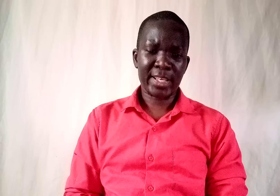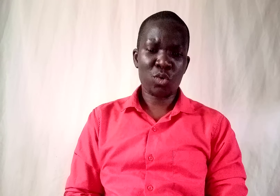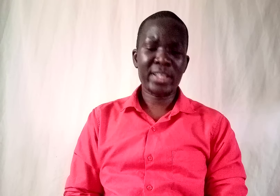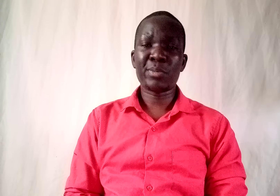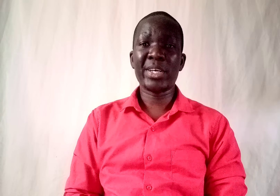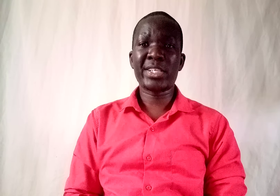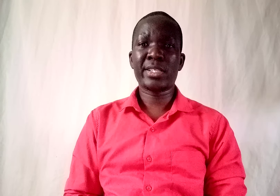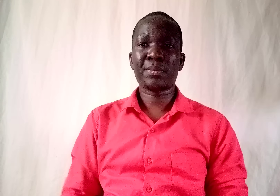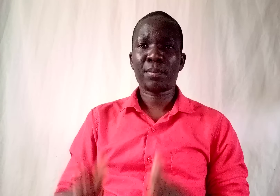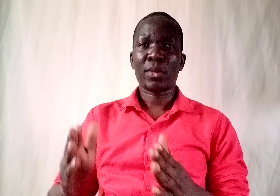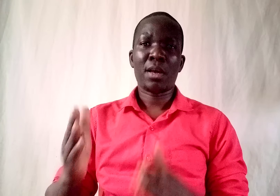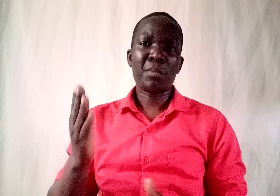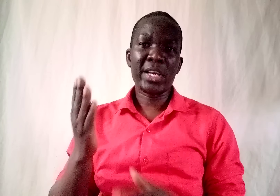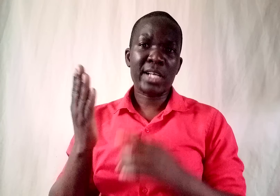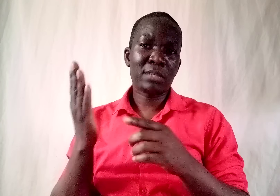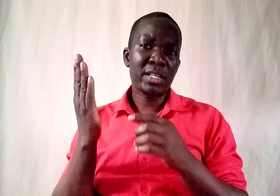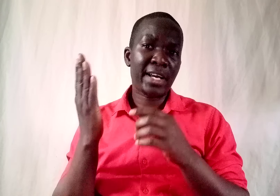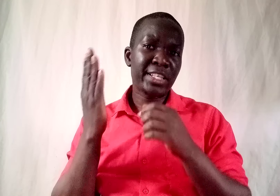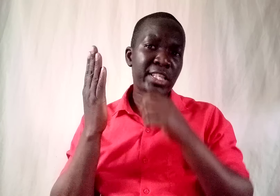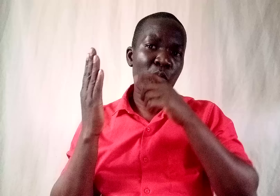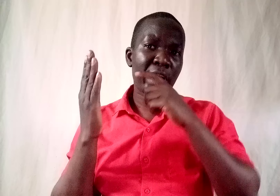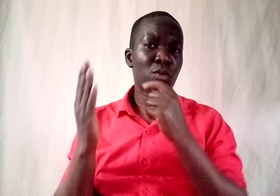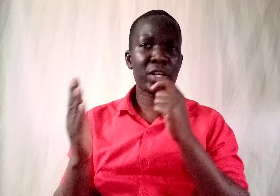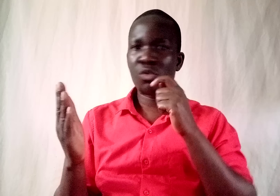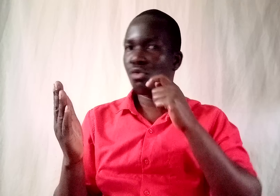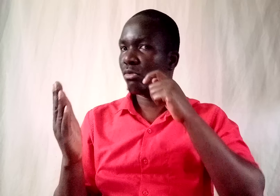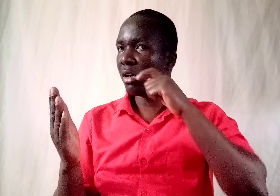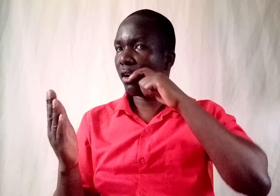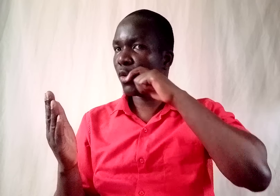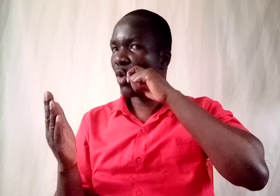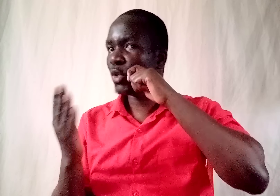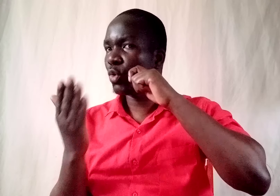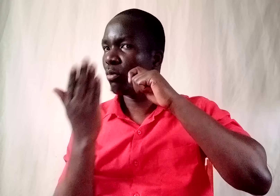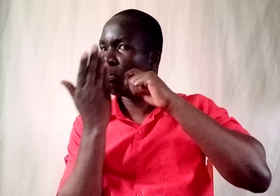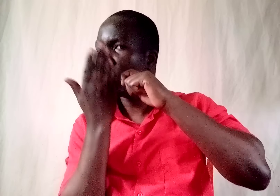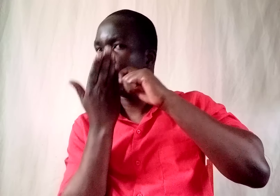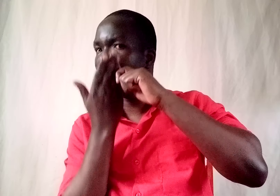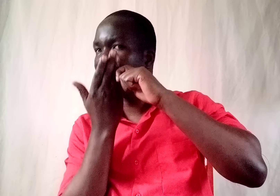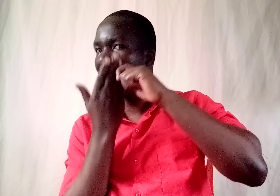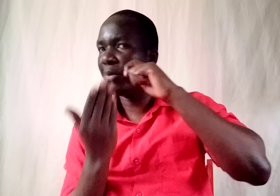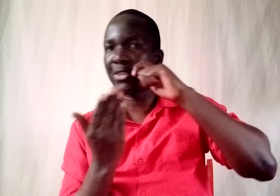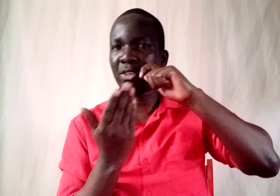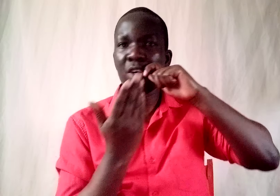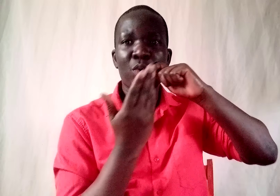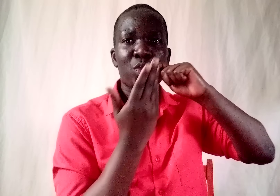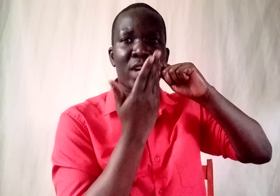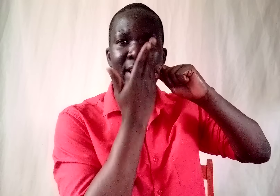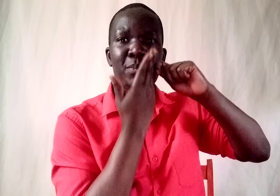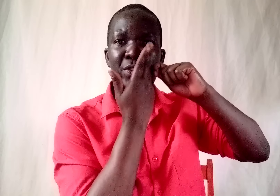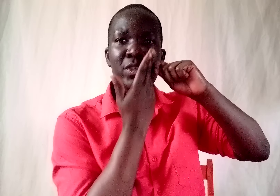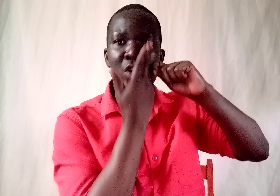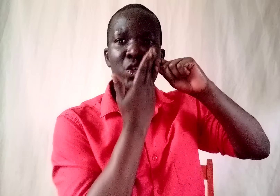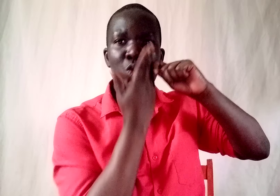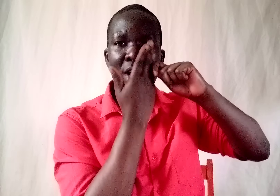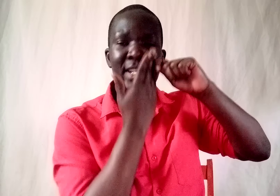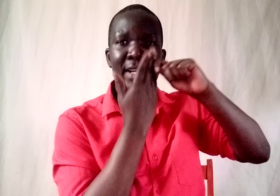next one is meat. Meat can be like this, the way when you want to make a piece, you want to cut a piece. So you cut like